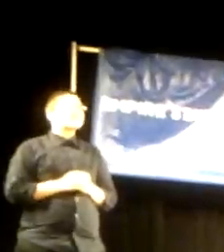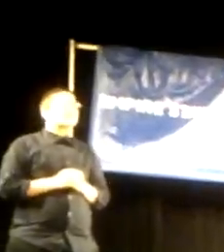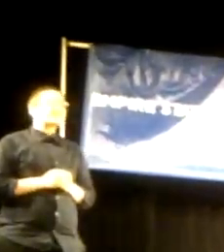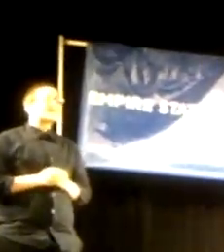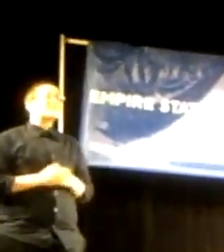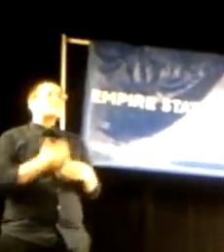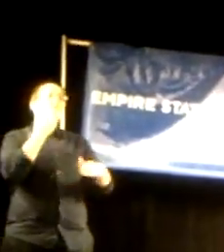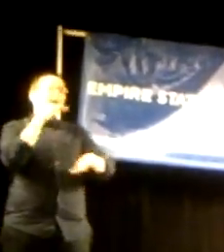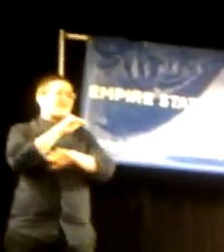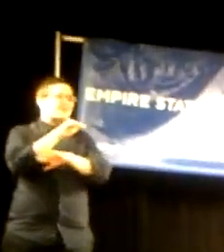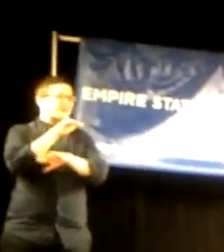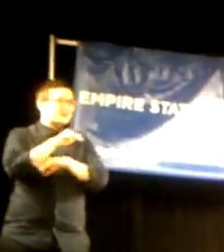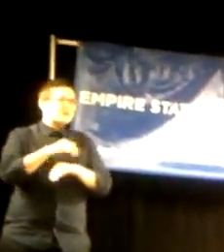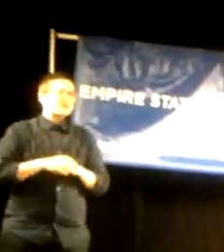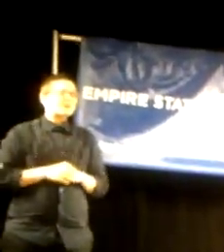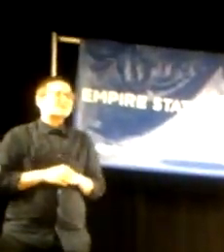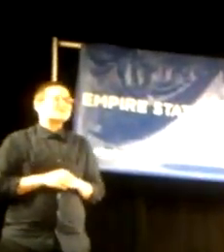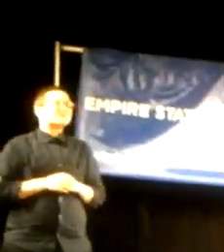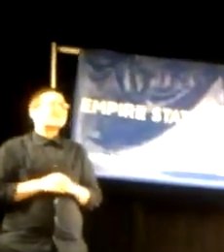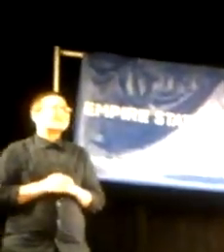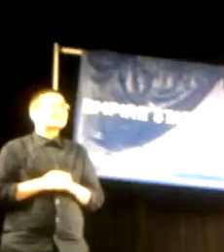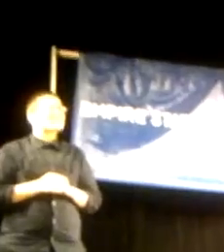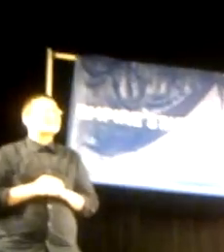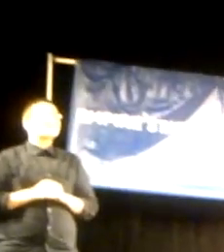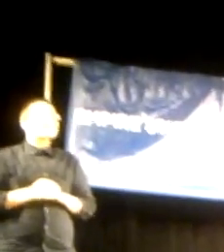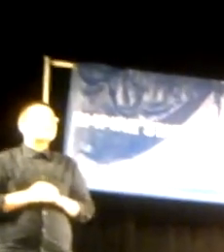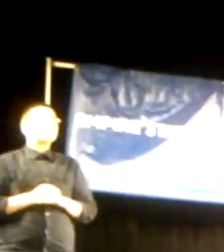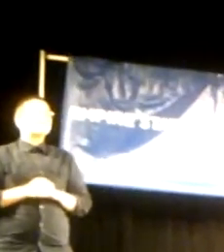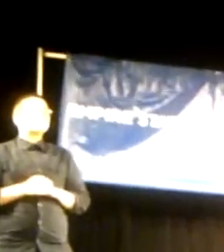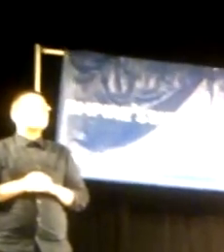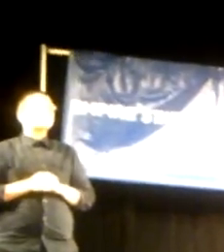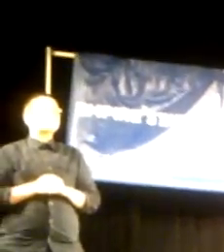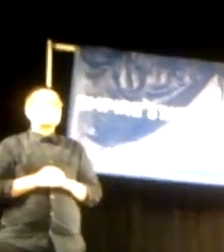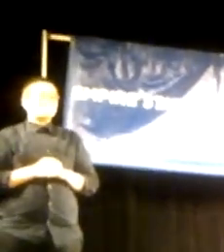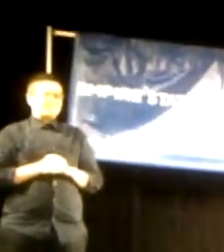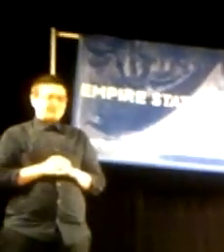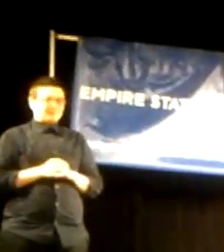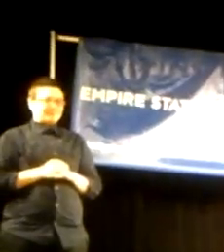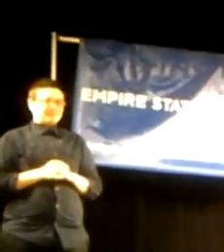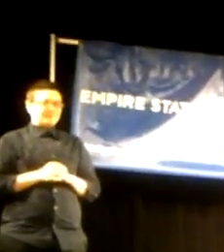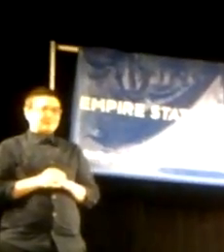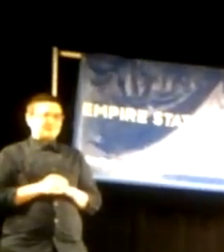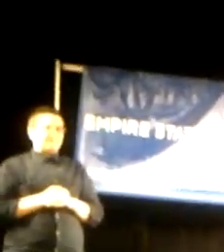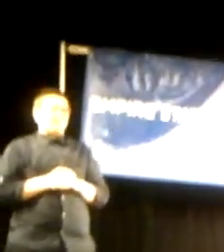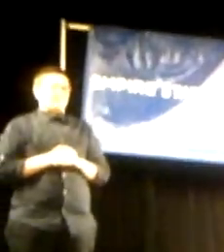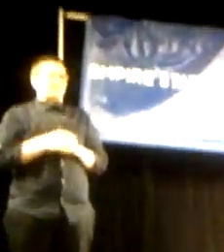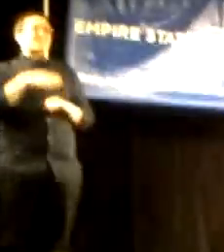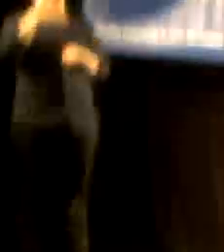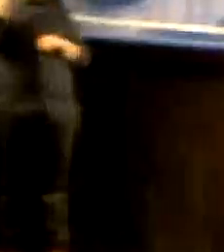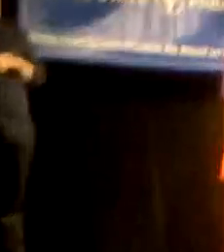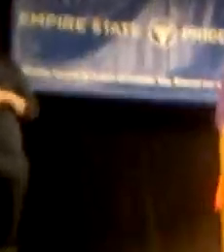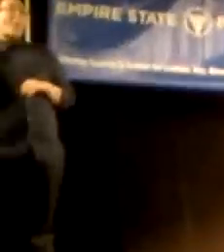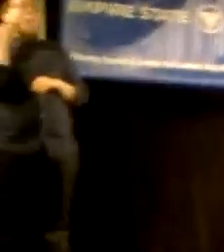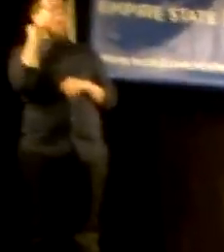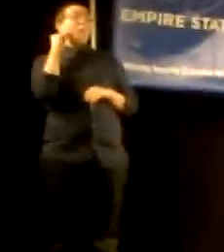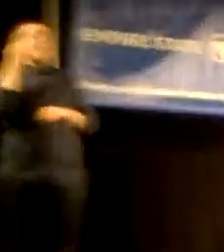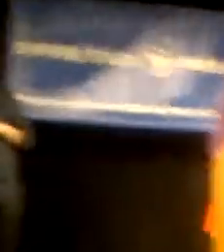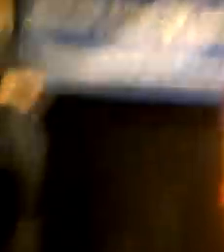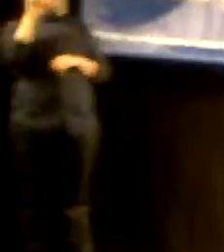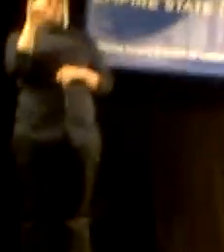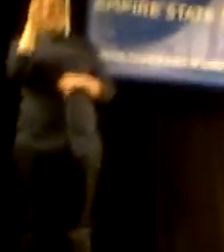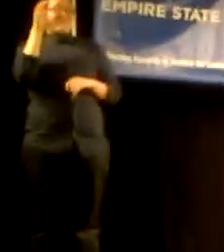Good afternoon. Good afternoon. I sat in my tiny New York City apartment last Thursday